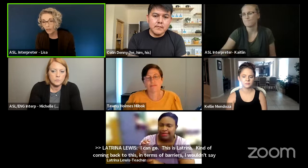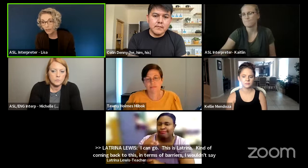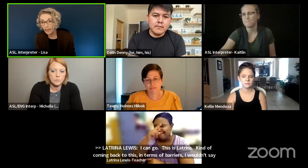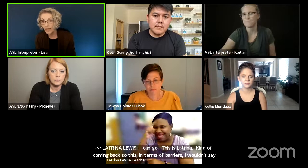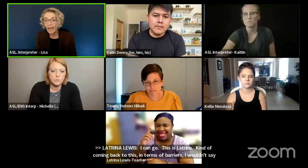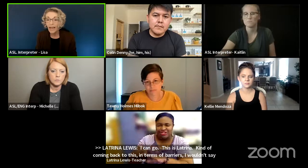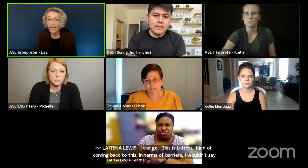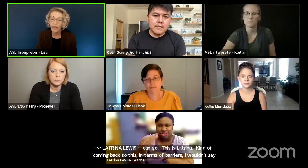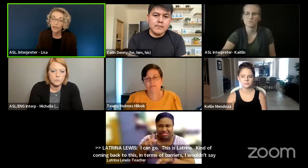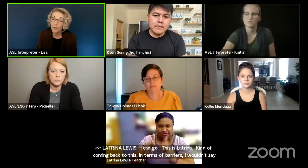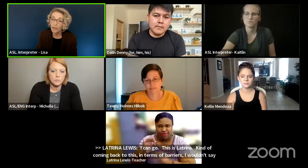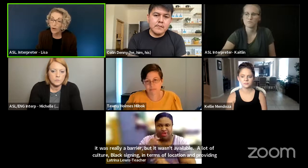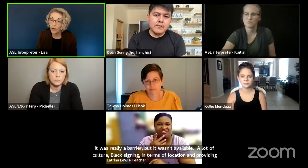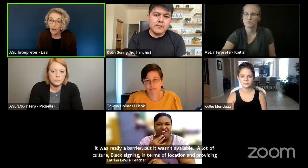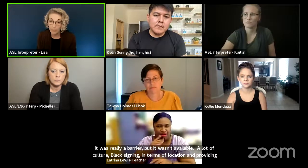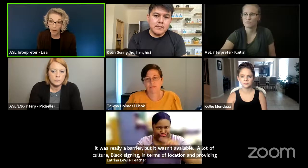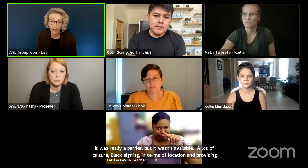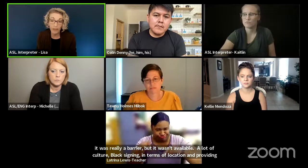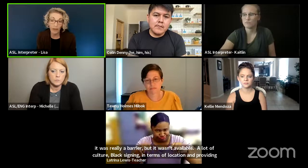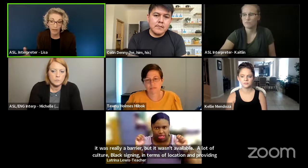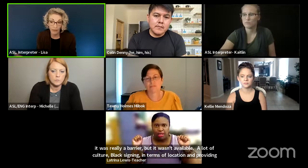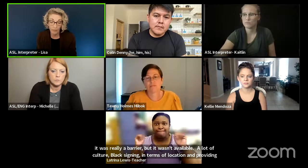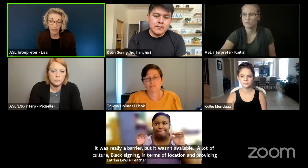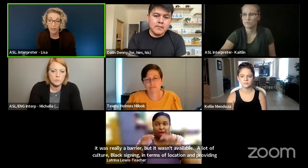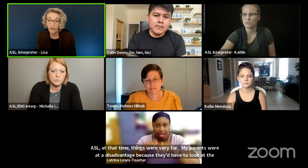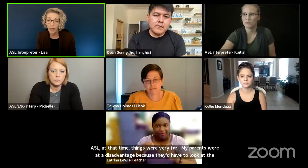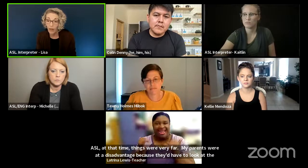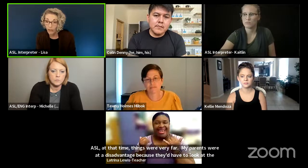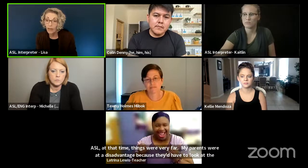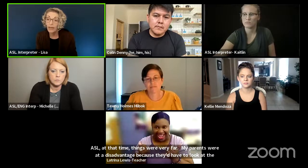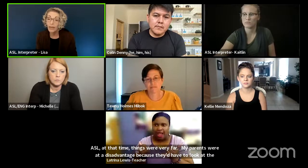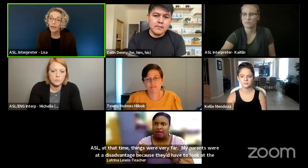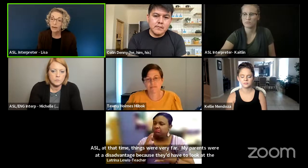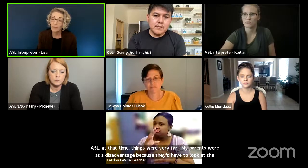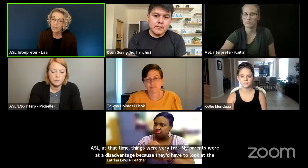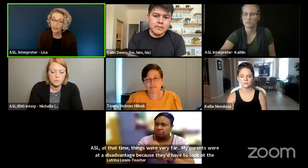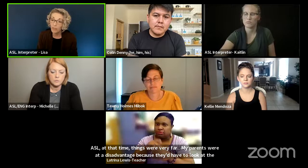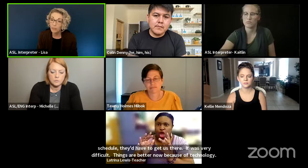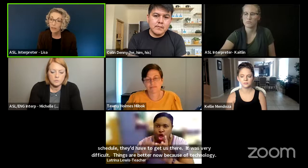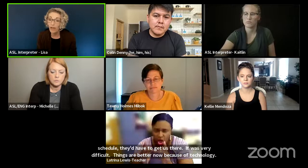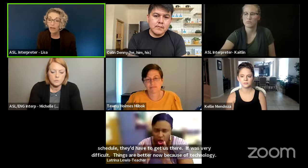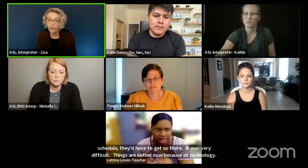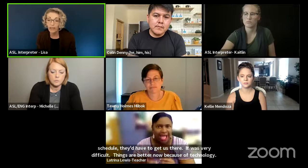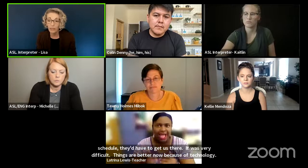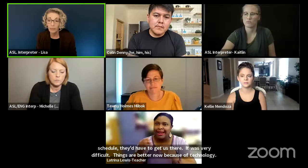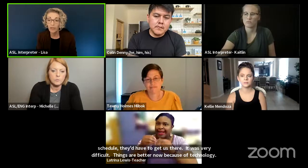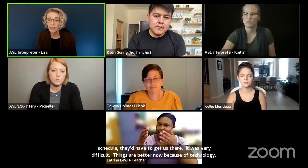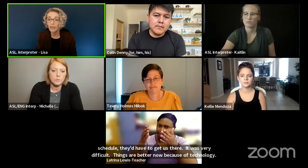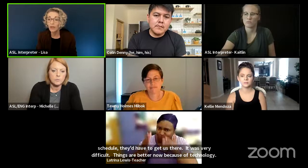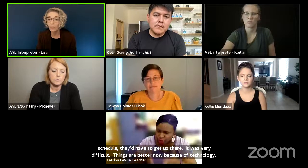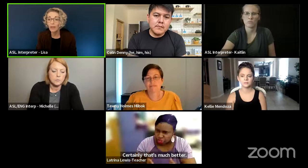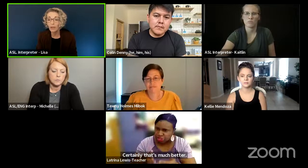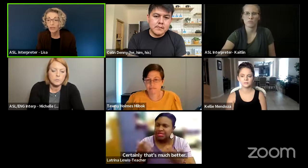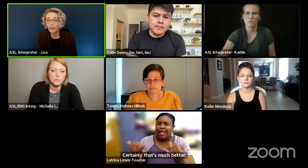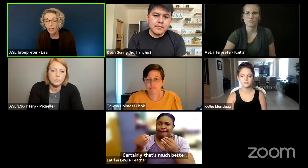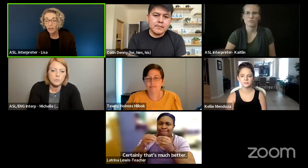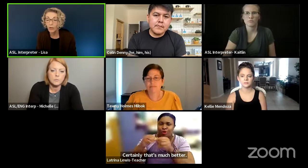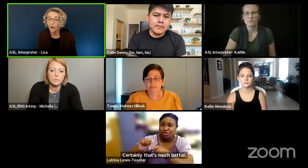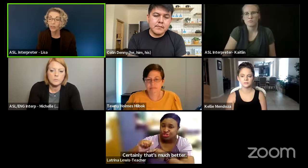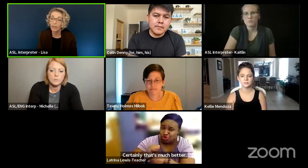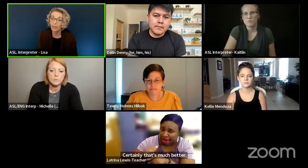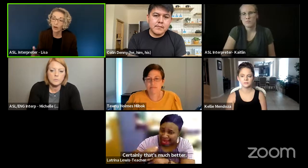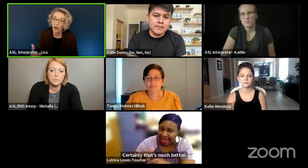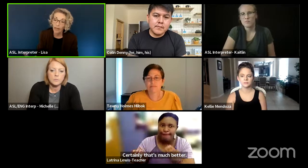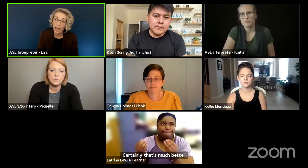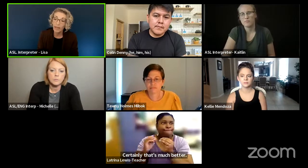join virtually, and we have many more BIPOC, people of color, deaf people of color in the community. So people are in touch